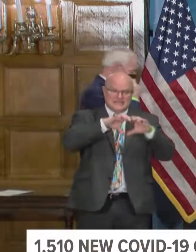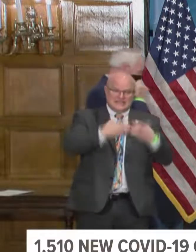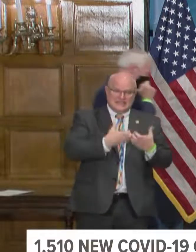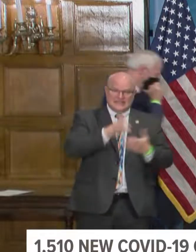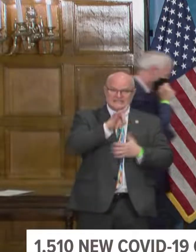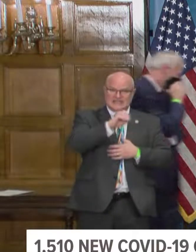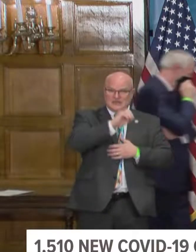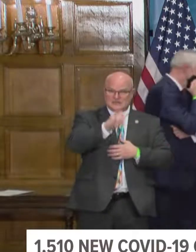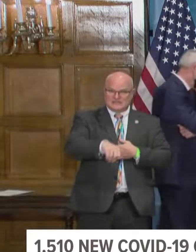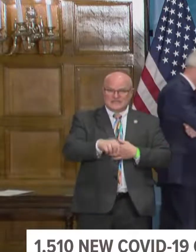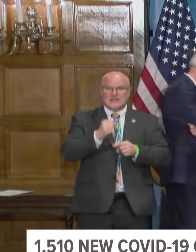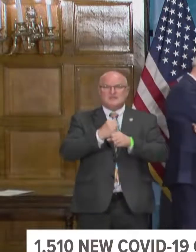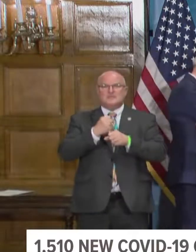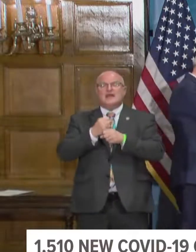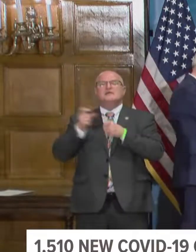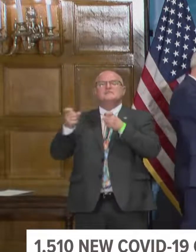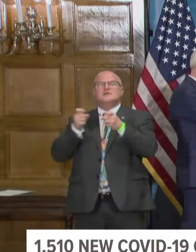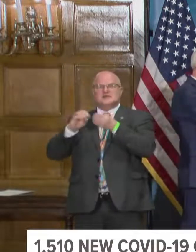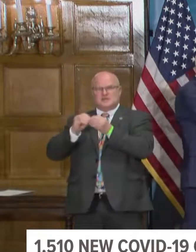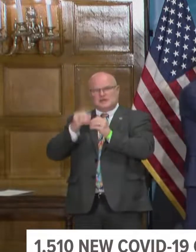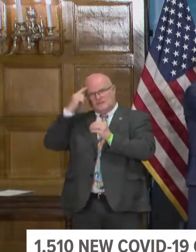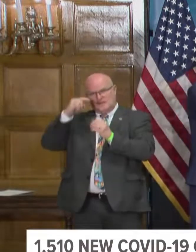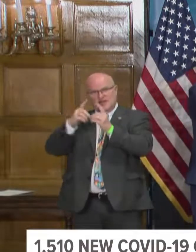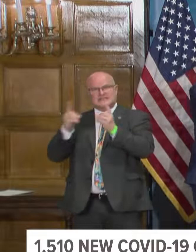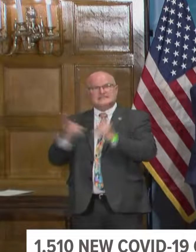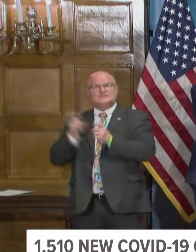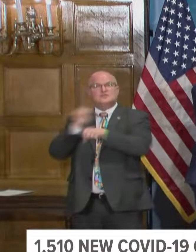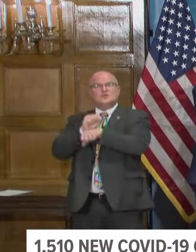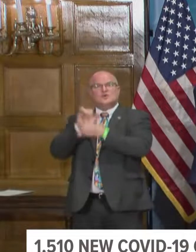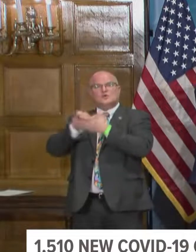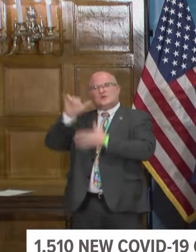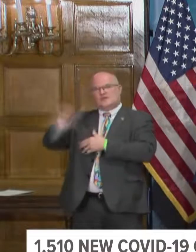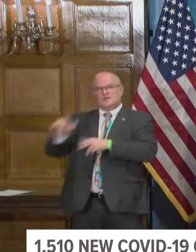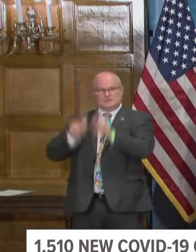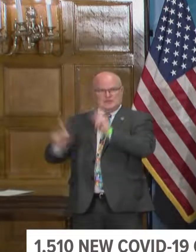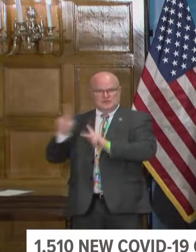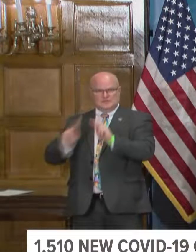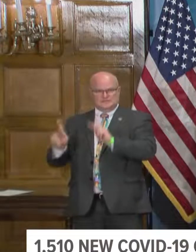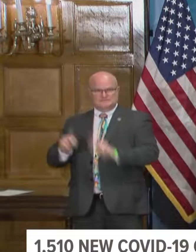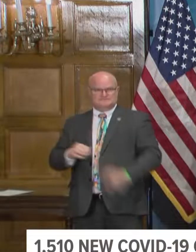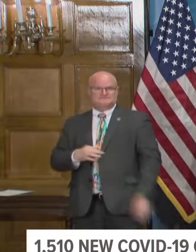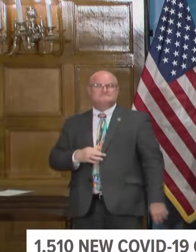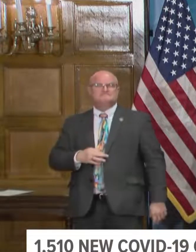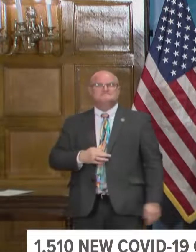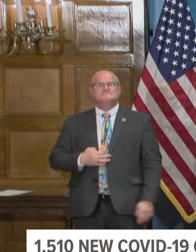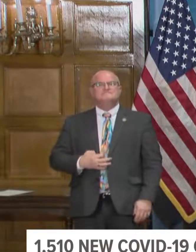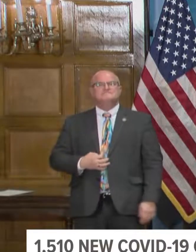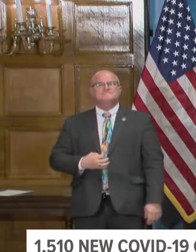so I think that makes it a much more manageable number for our districts to be able to work with those individuals.